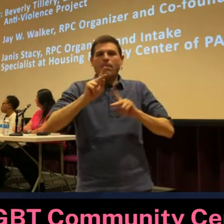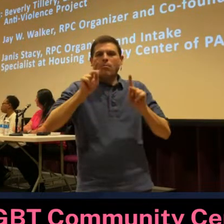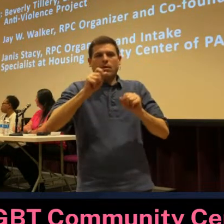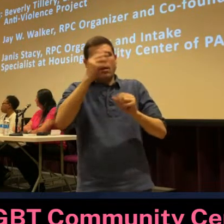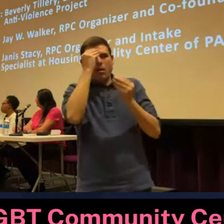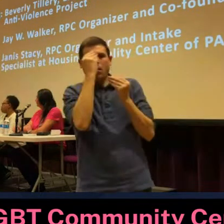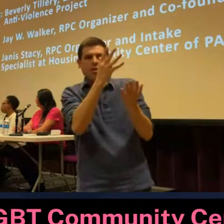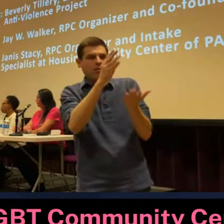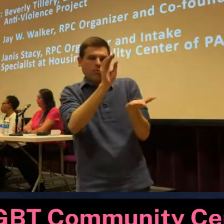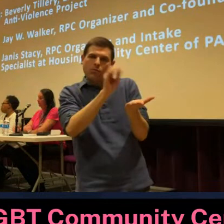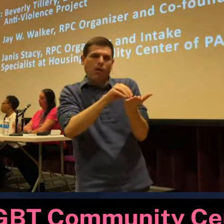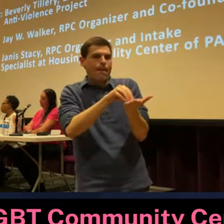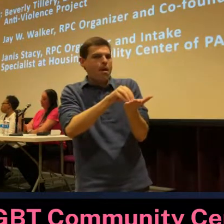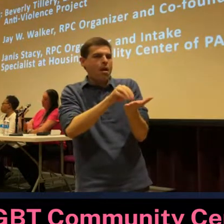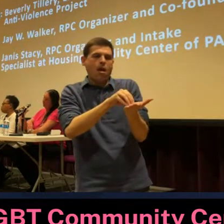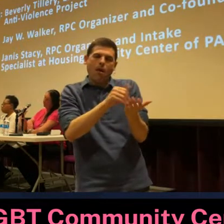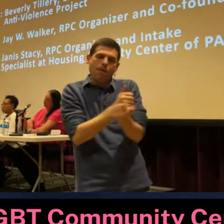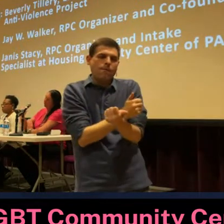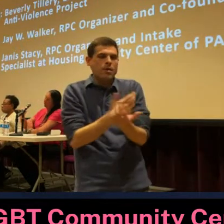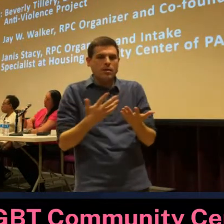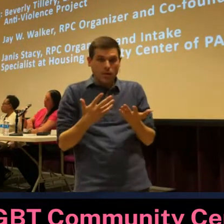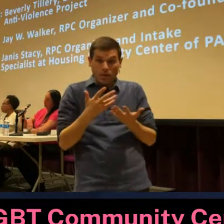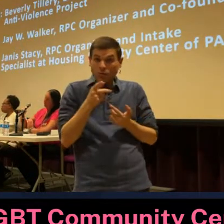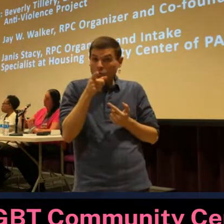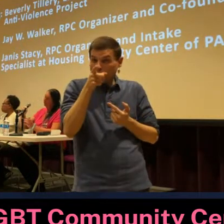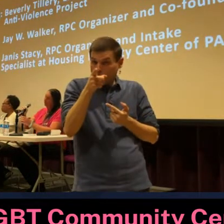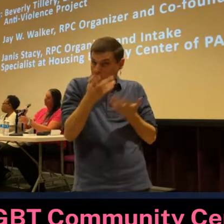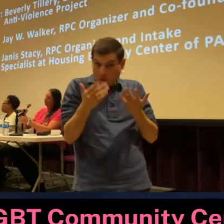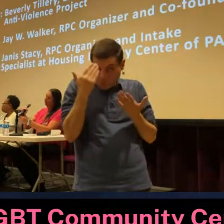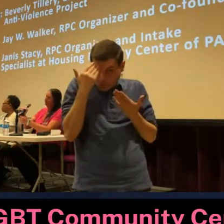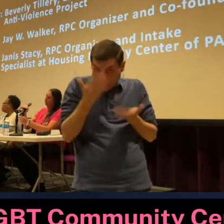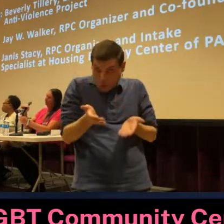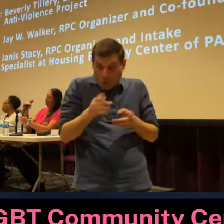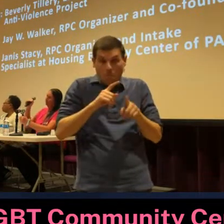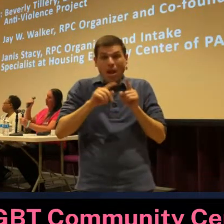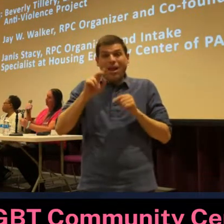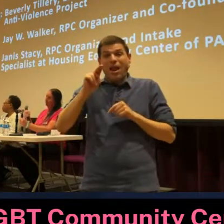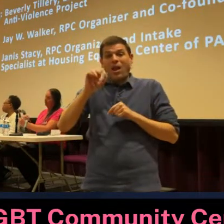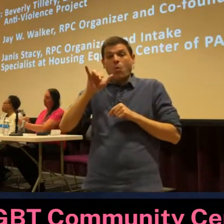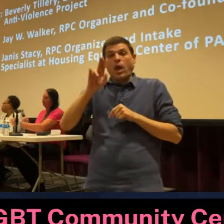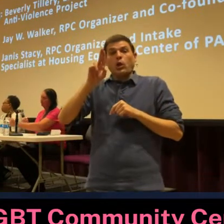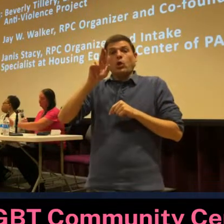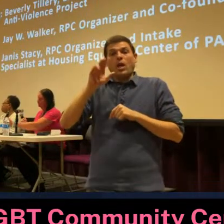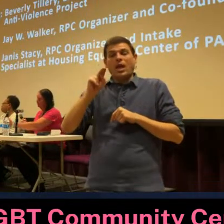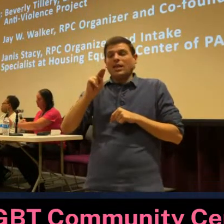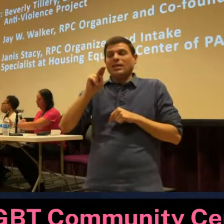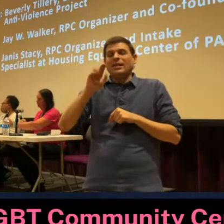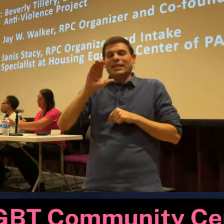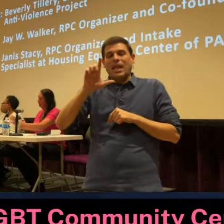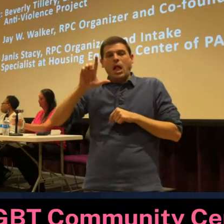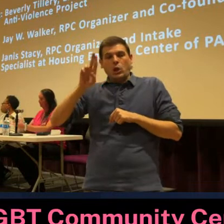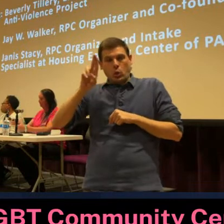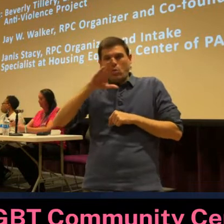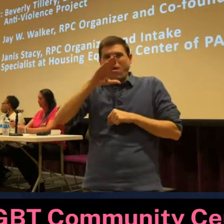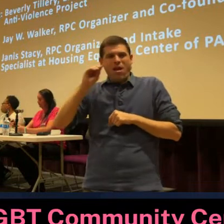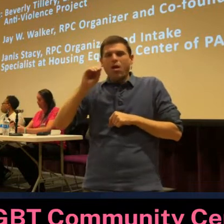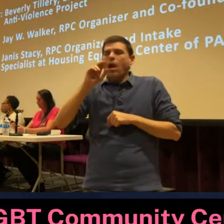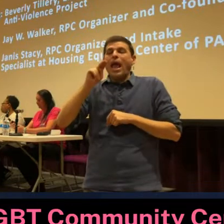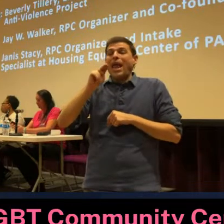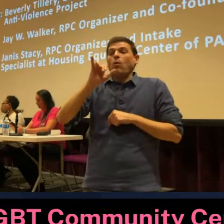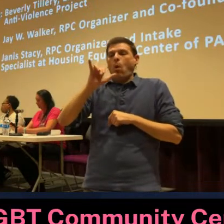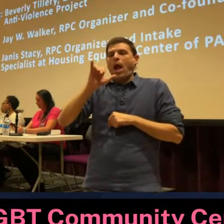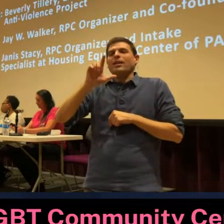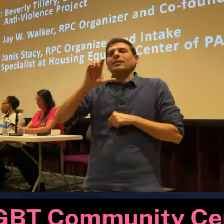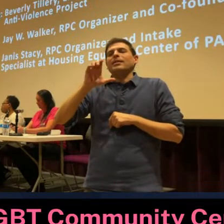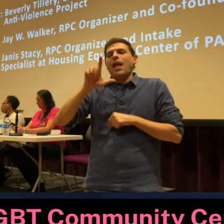in those cases. And if folks aren't aware, the NYCLU, along with numerous activists around the state, I told Isabel, showing